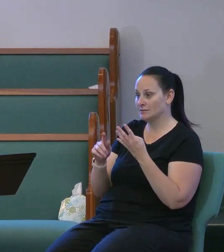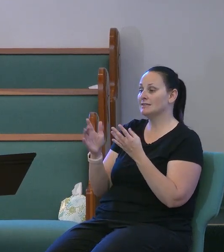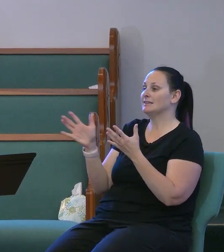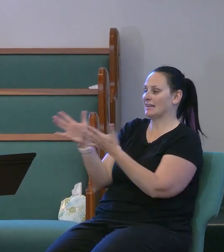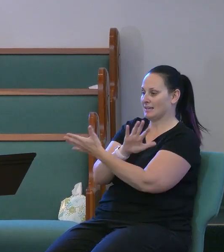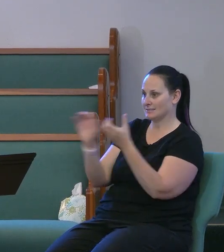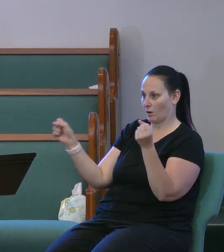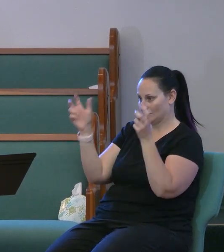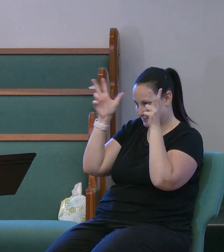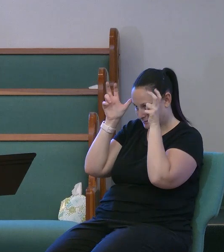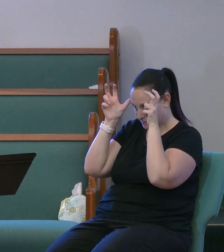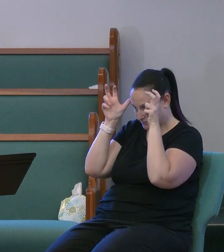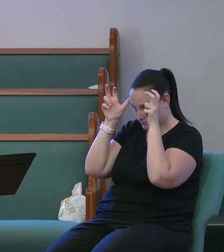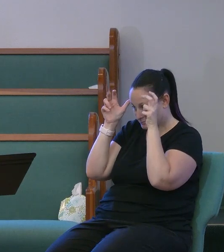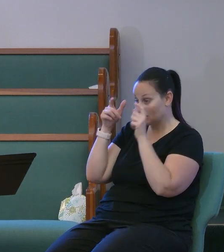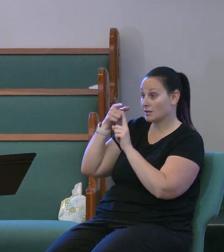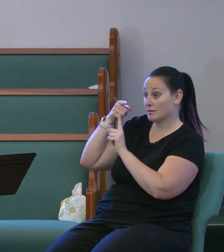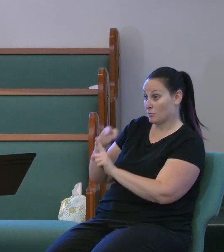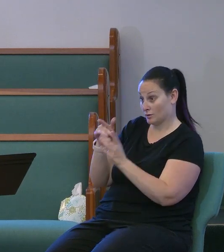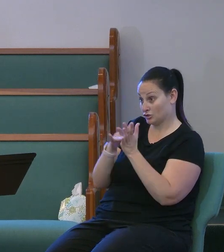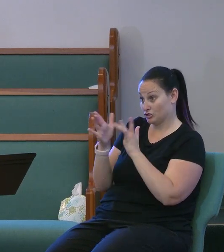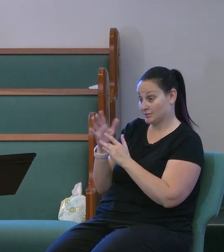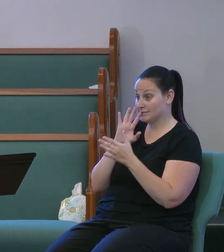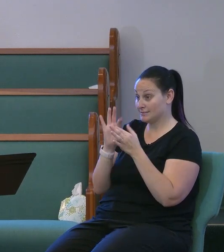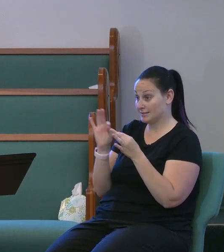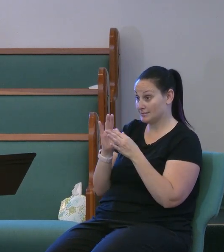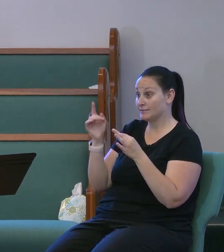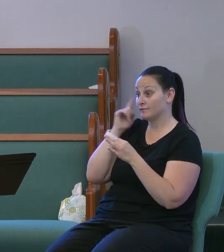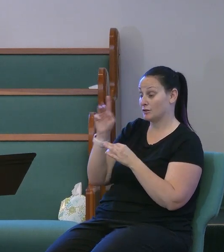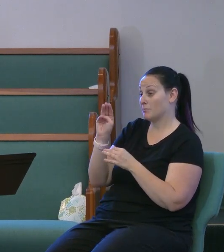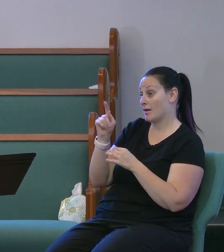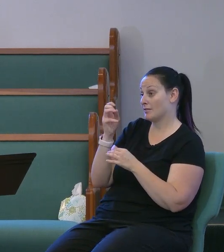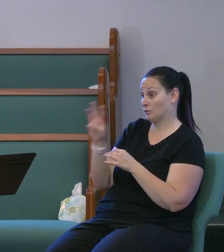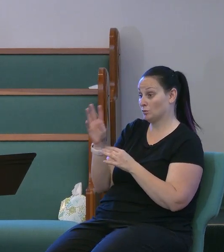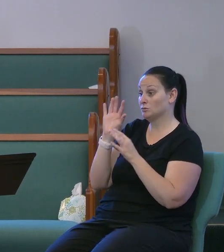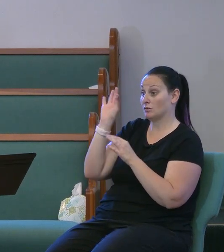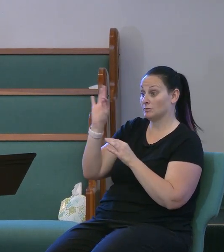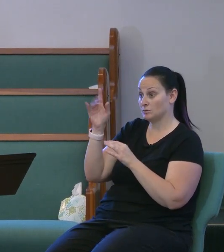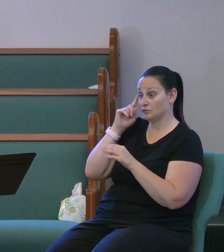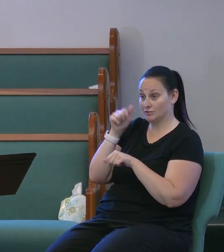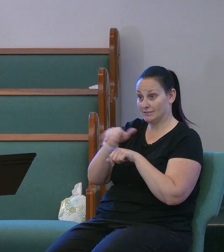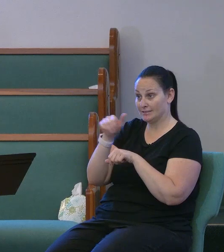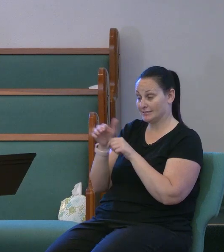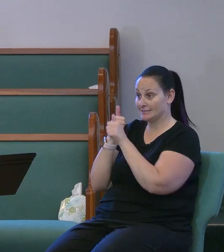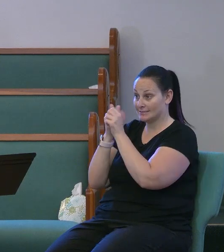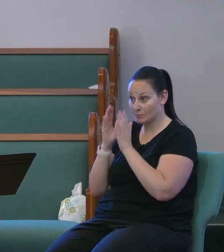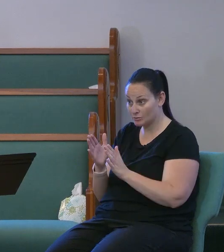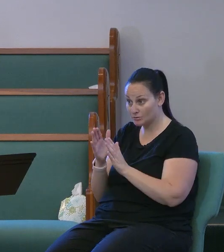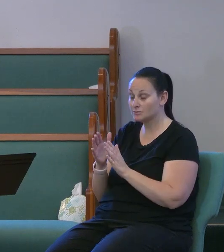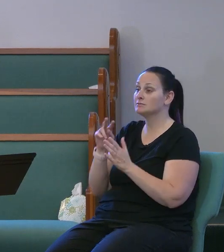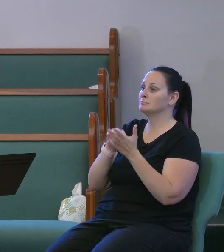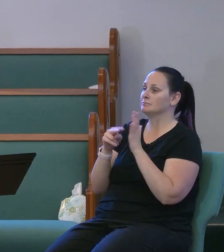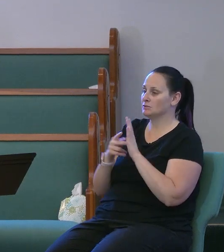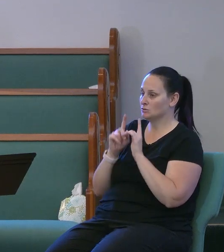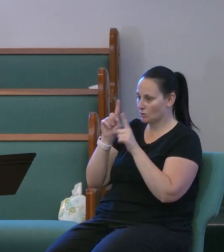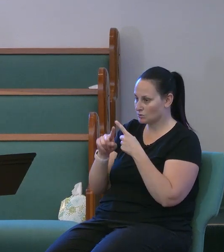The whole point Jesus makes in Matthew's gospel for sending the disciples out is to go to the